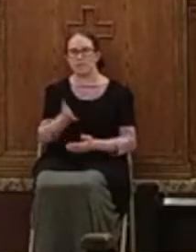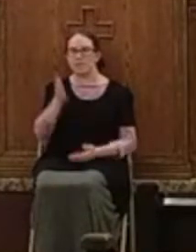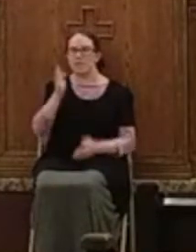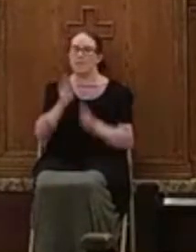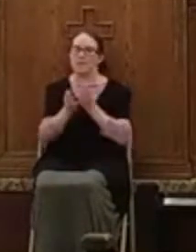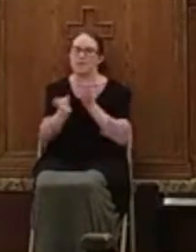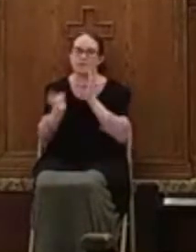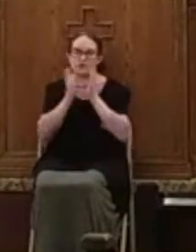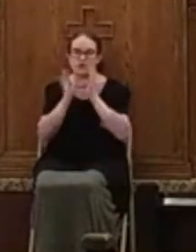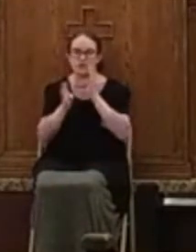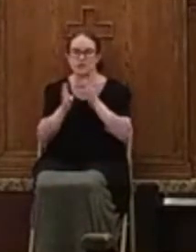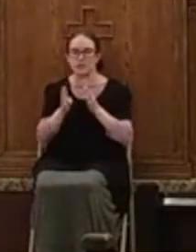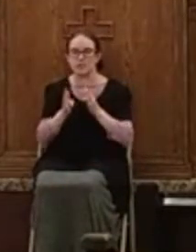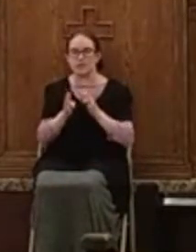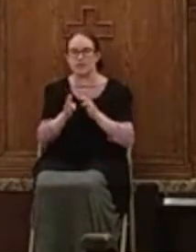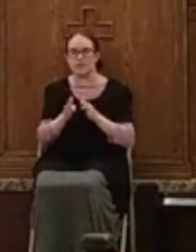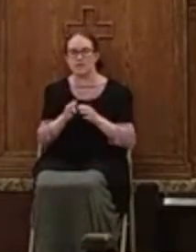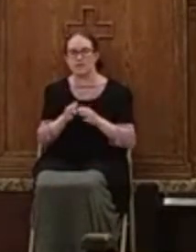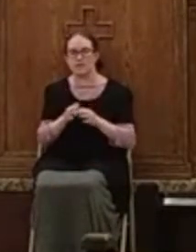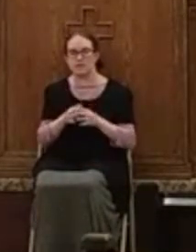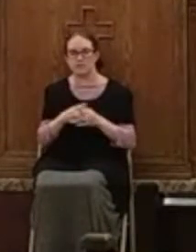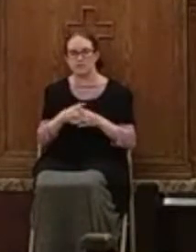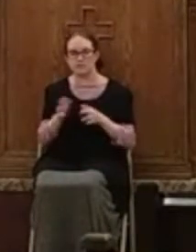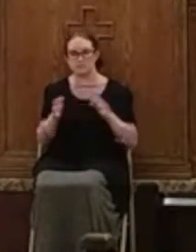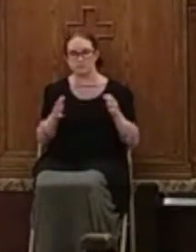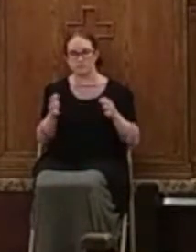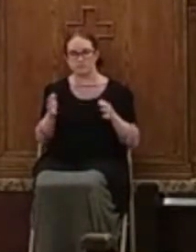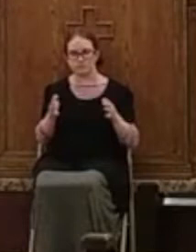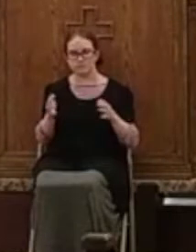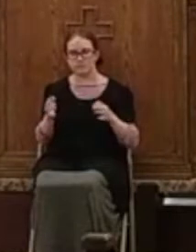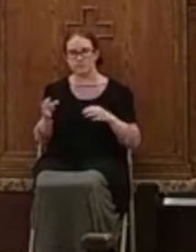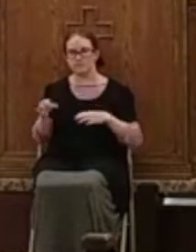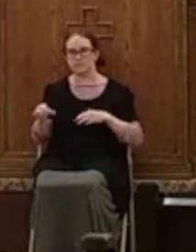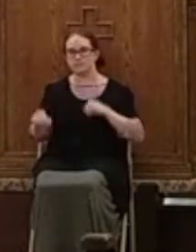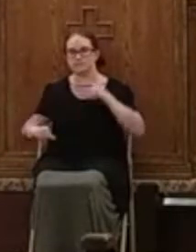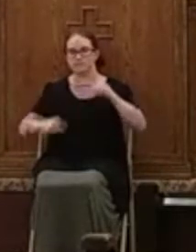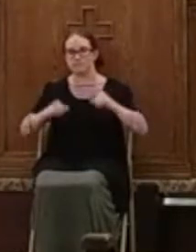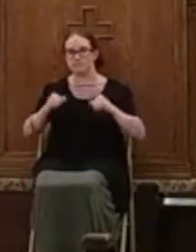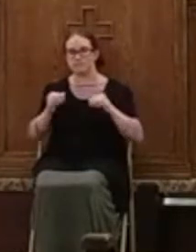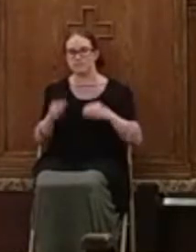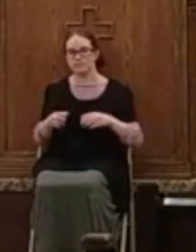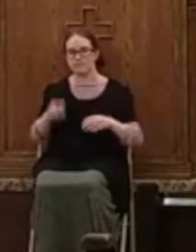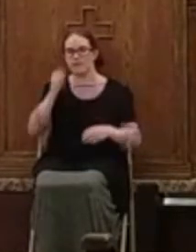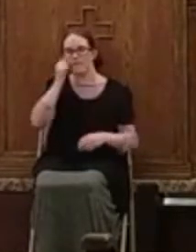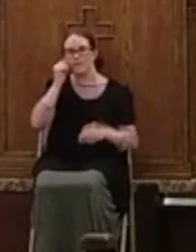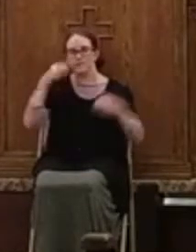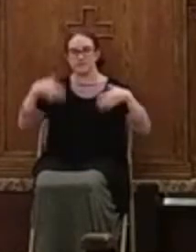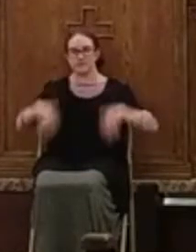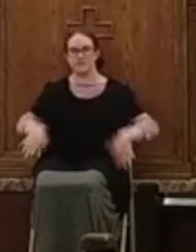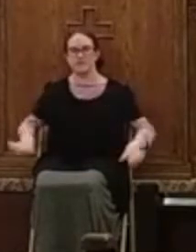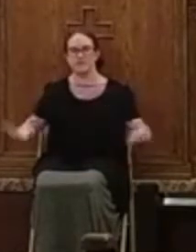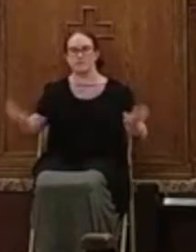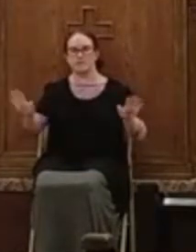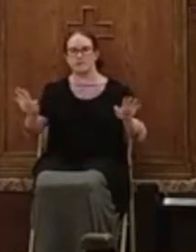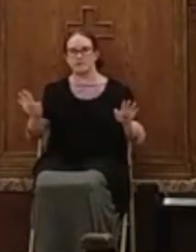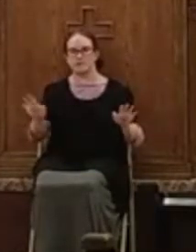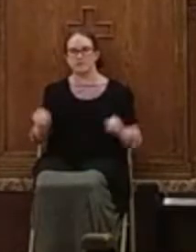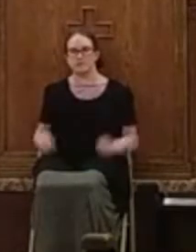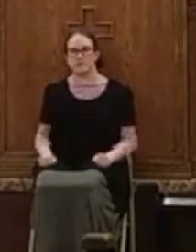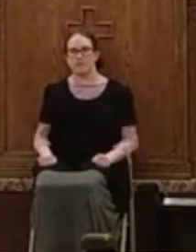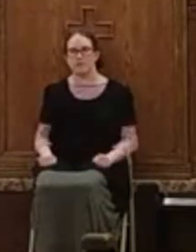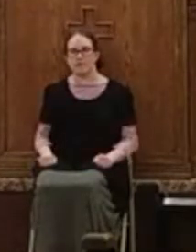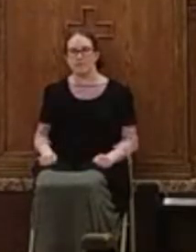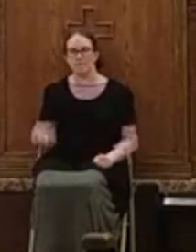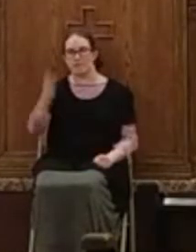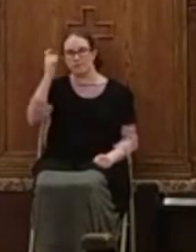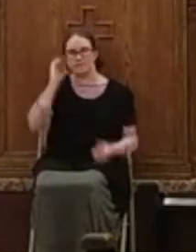Bible talks about mortifying, the Apostle Paul talks about mortifying the deeds of the body, bringing this flesh under subjection. Amen,